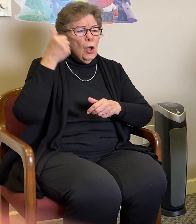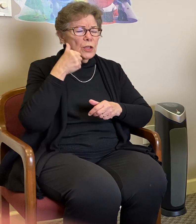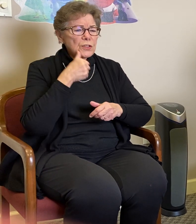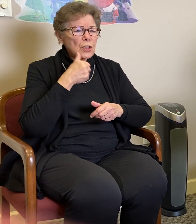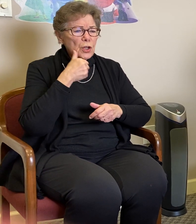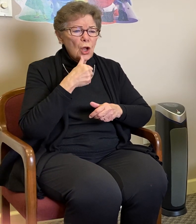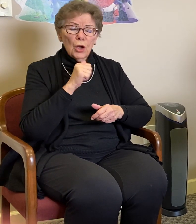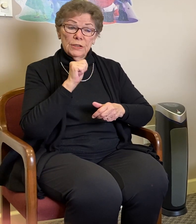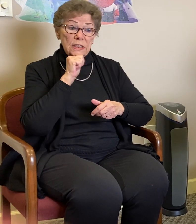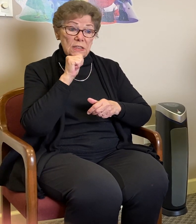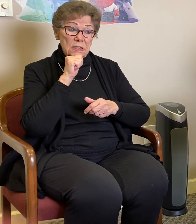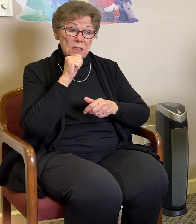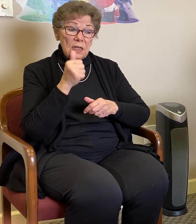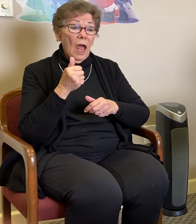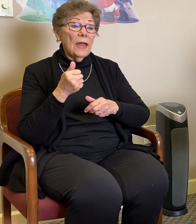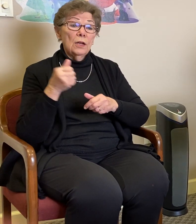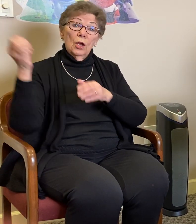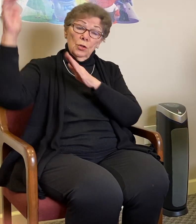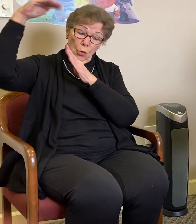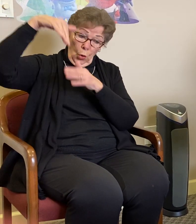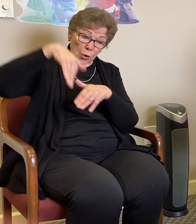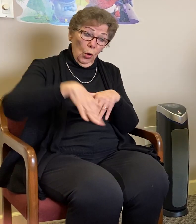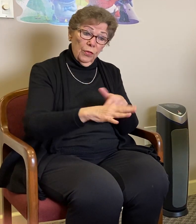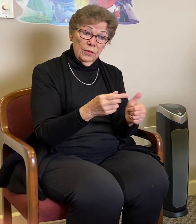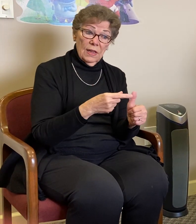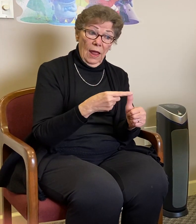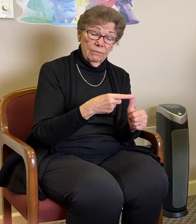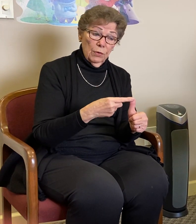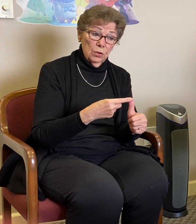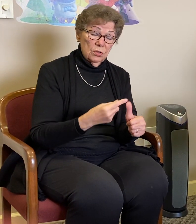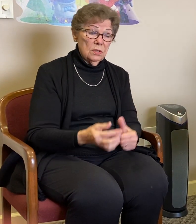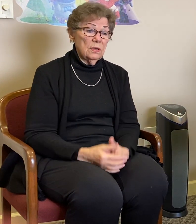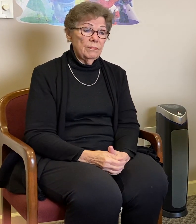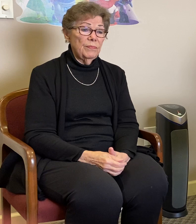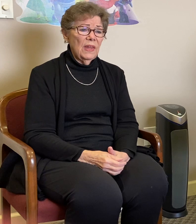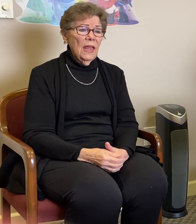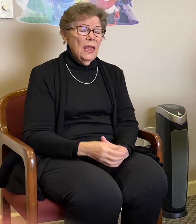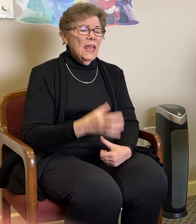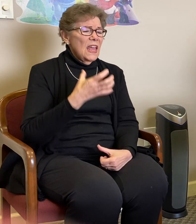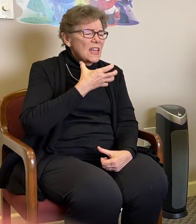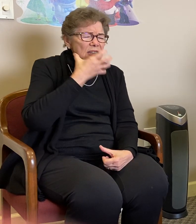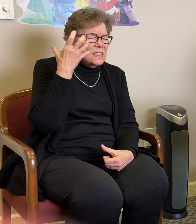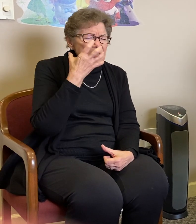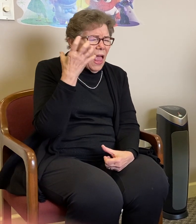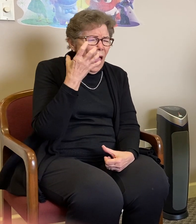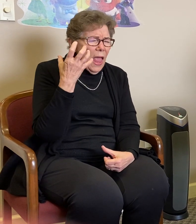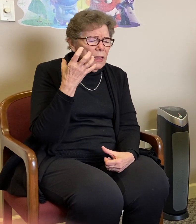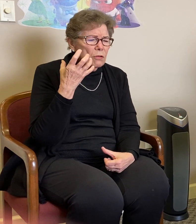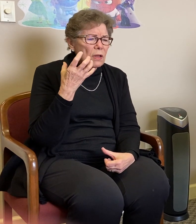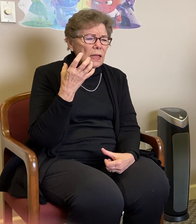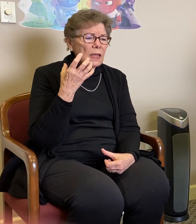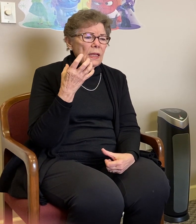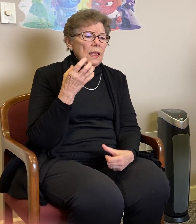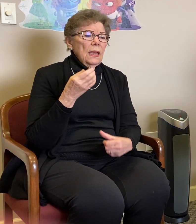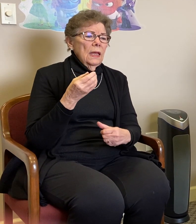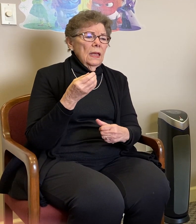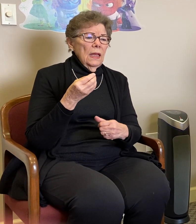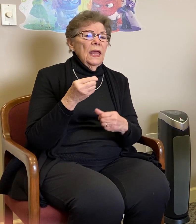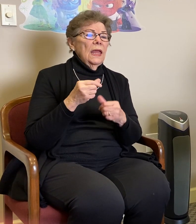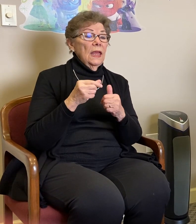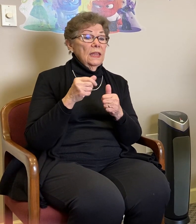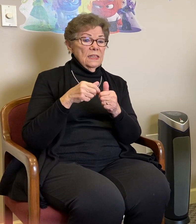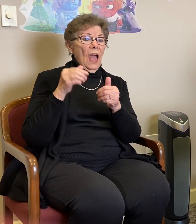is not going on the slide first. He is so angry he has stepped inside the